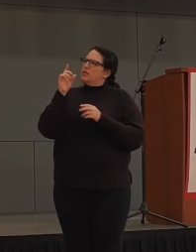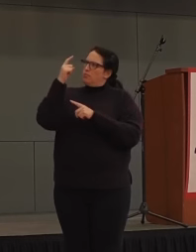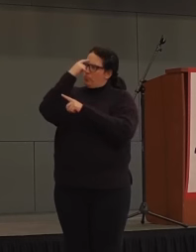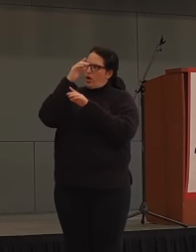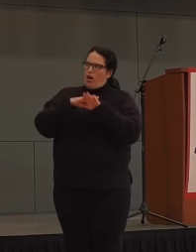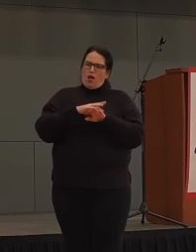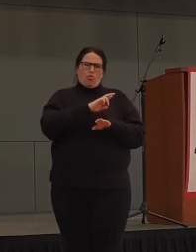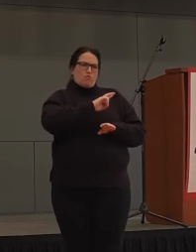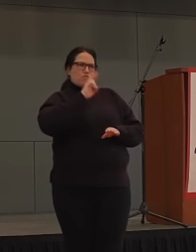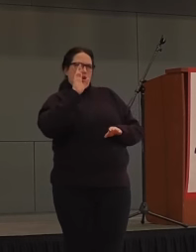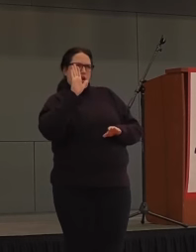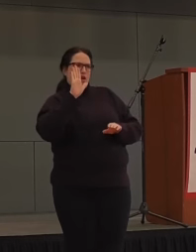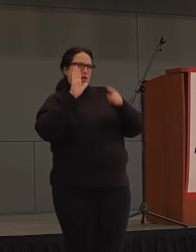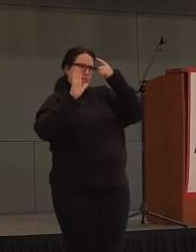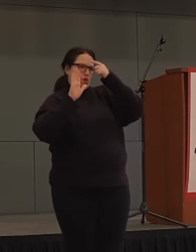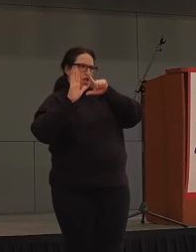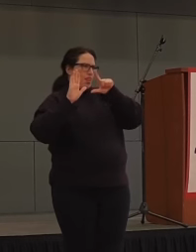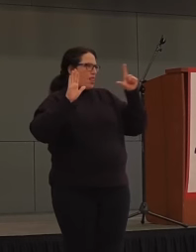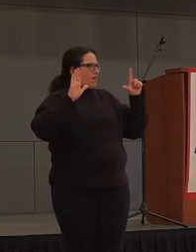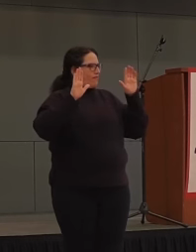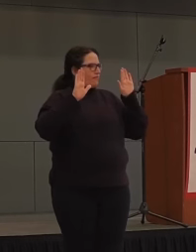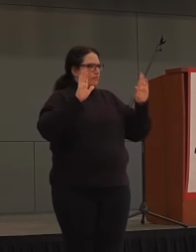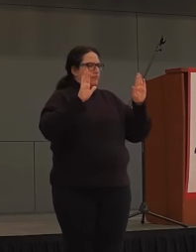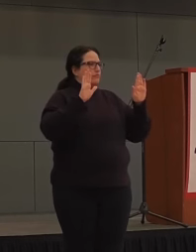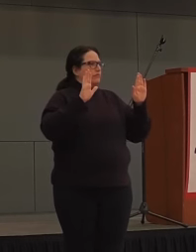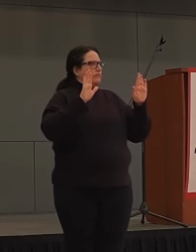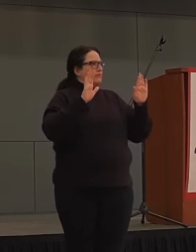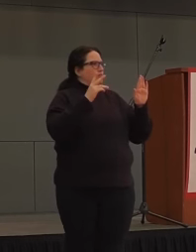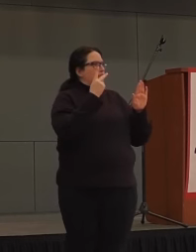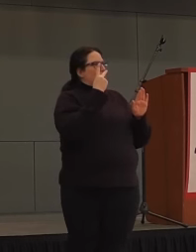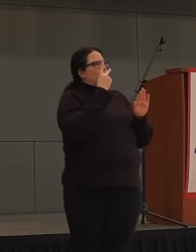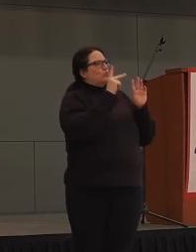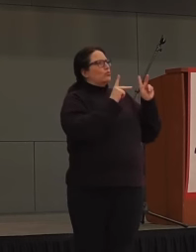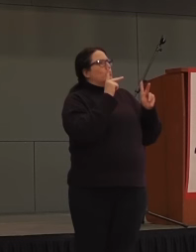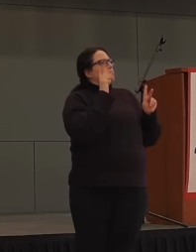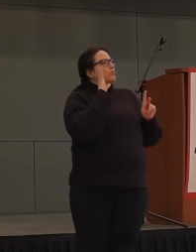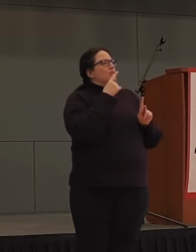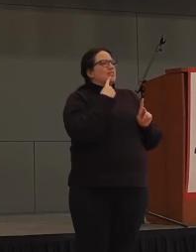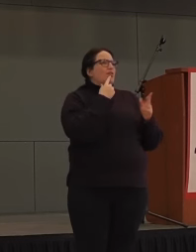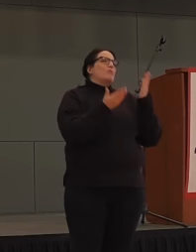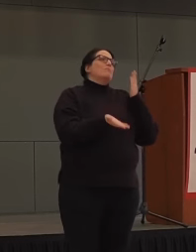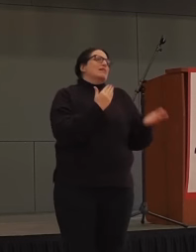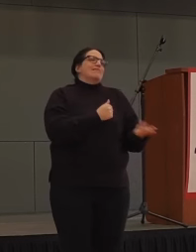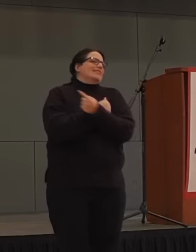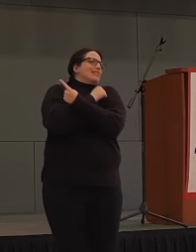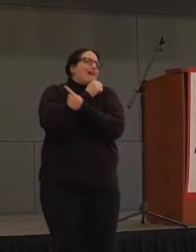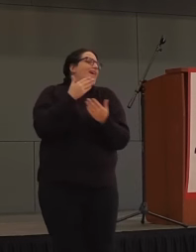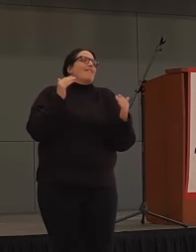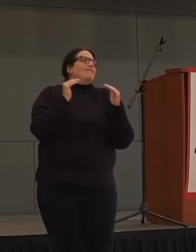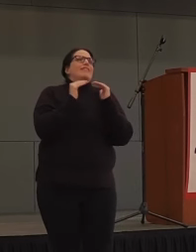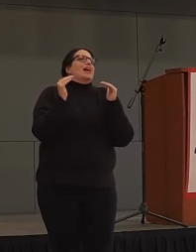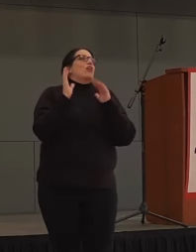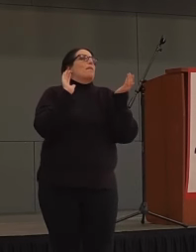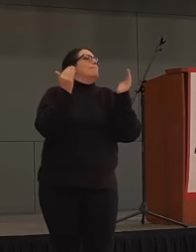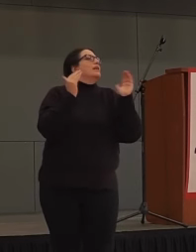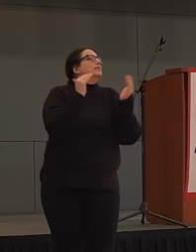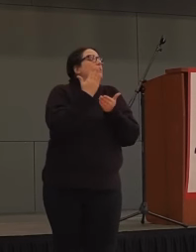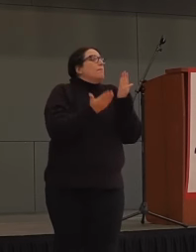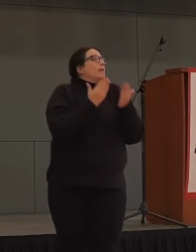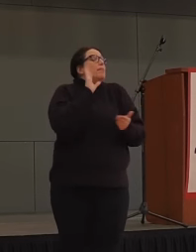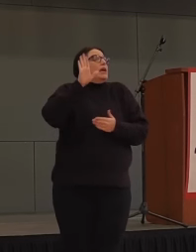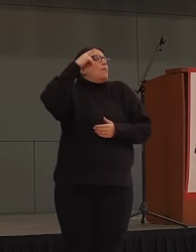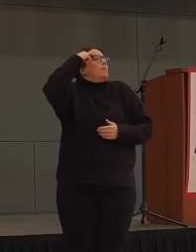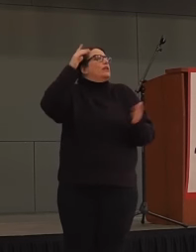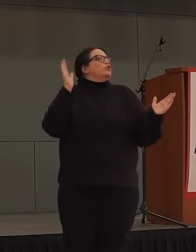on the left are two brains, and some people will say, well, maybe this isn't a fair comparison. Maybe somebody's brain is just